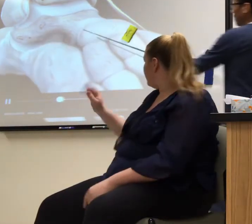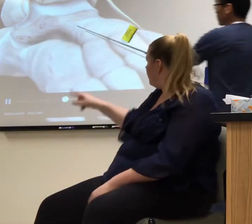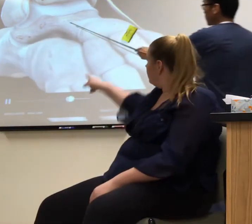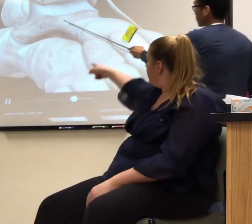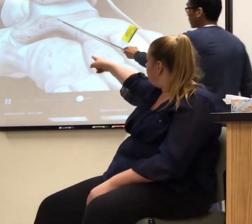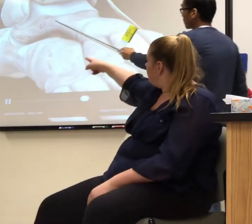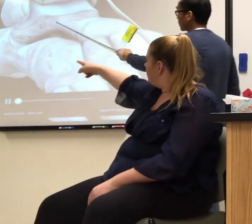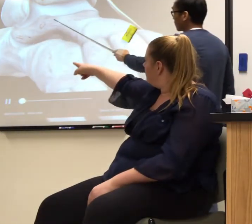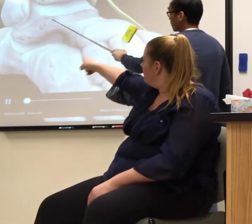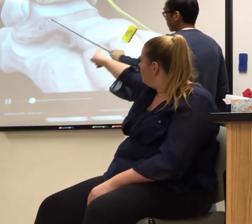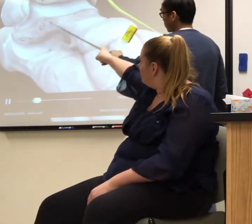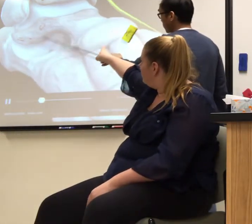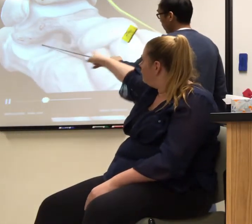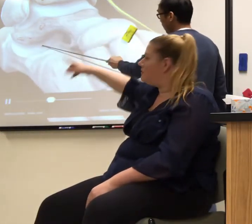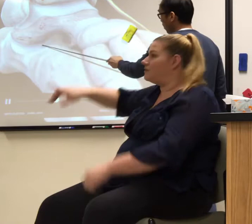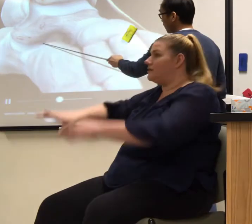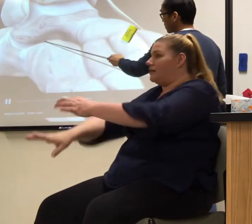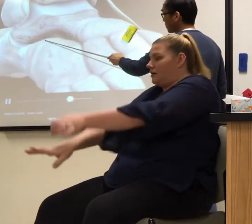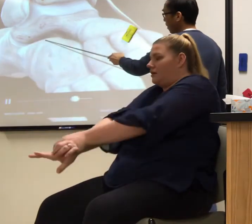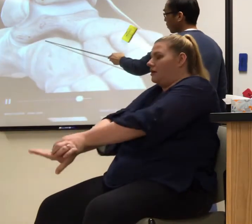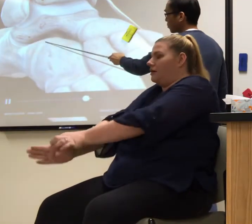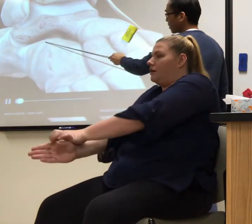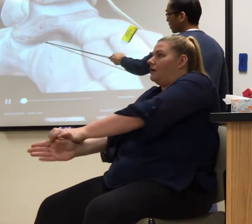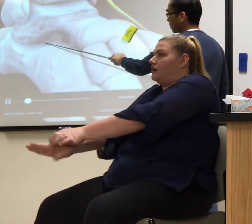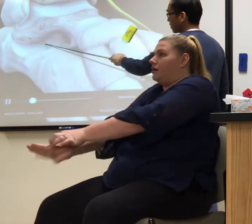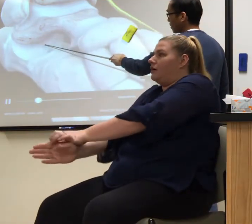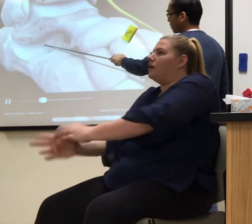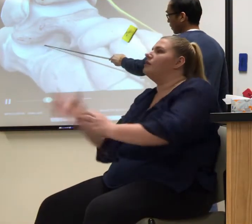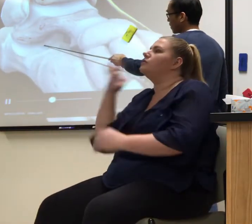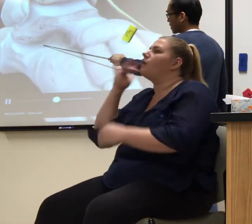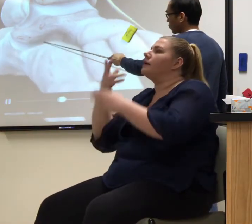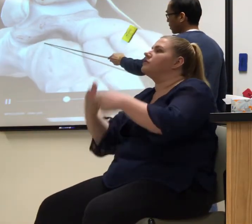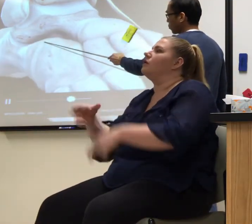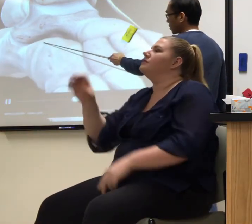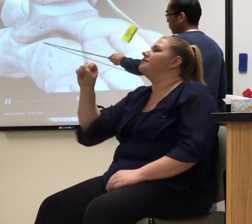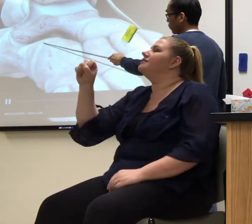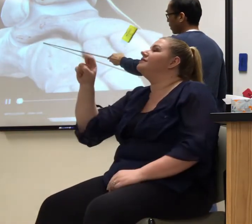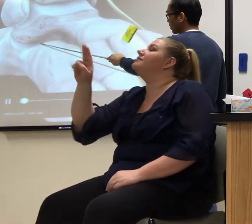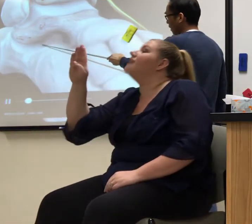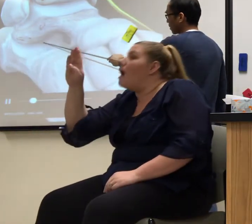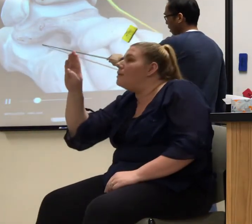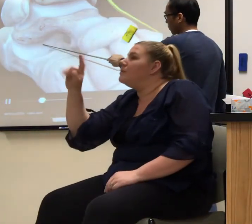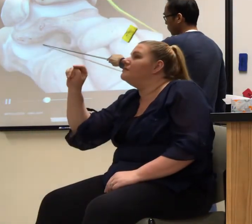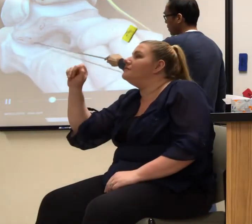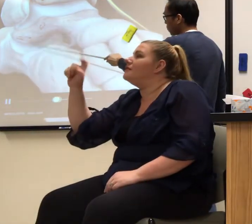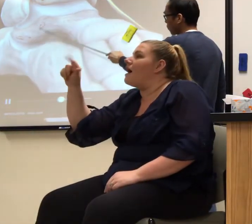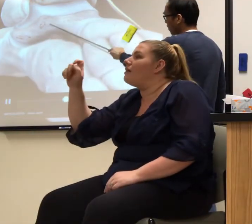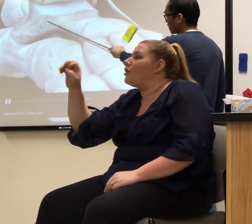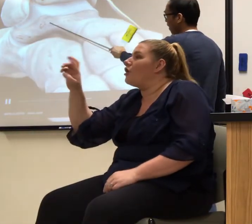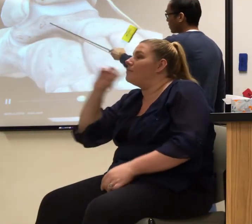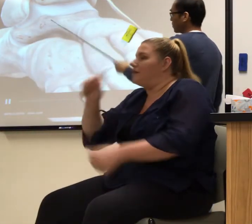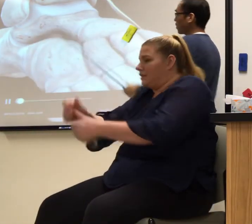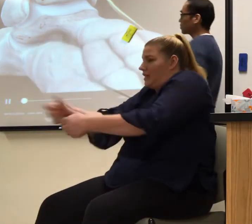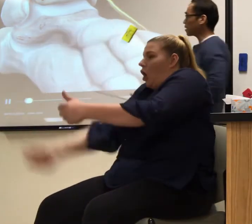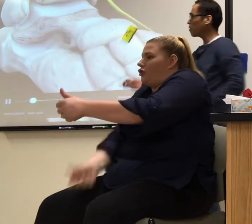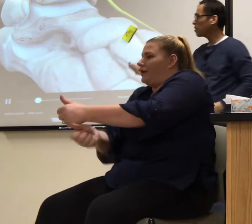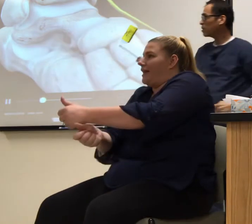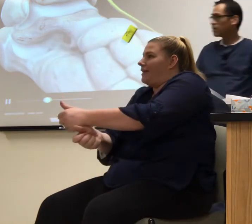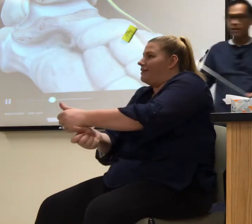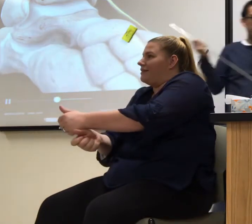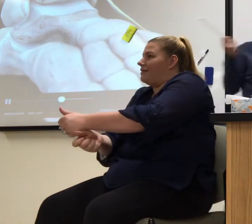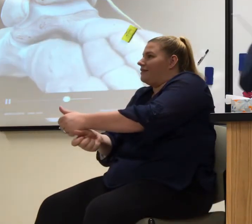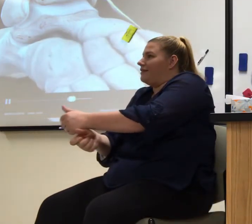That's the talus. So you see why they call it the subtalar joint? I mean, that's what's moving, like underneath the talus bone.